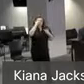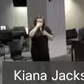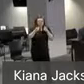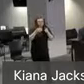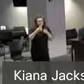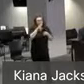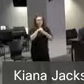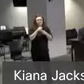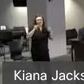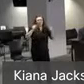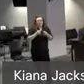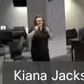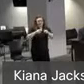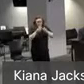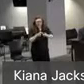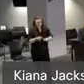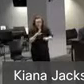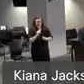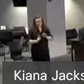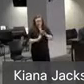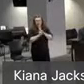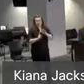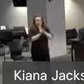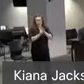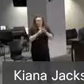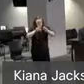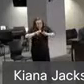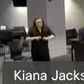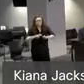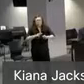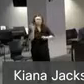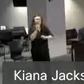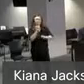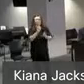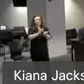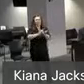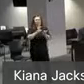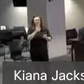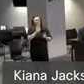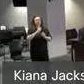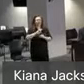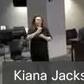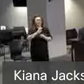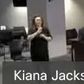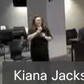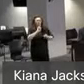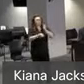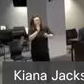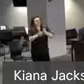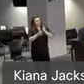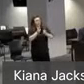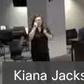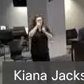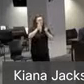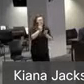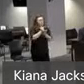and flare management, and medication optimization, which includes discussing treatment options for different medications.